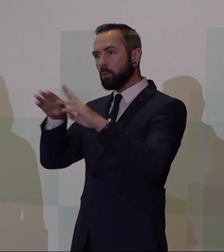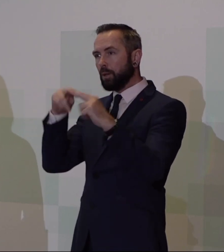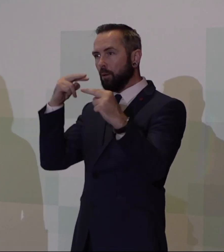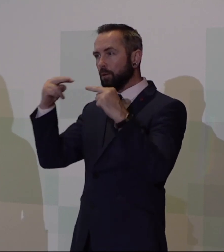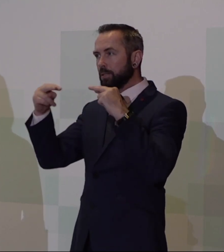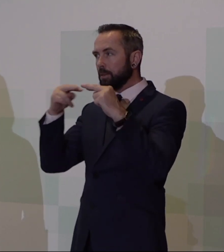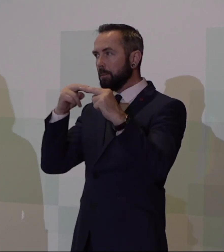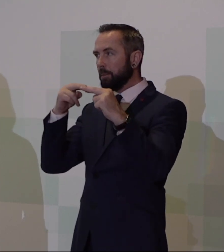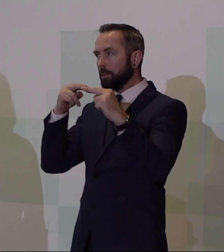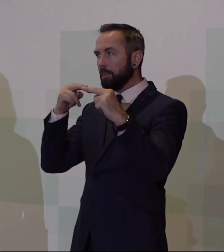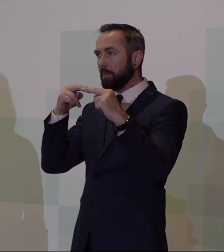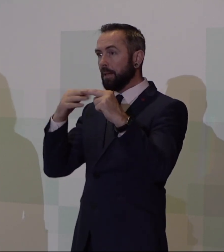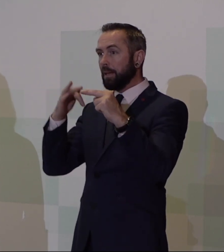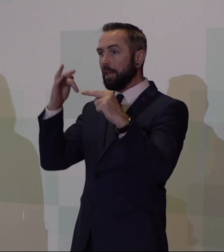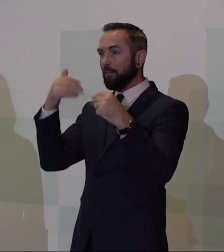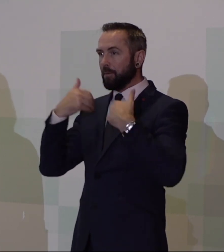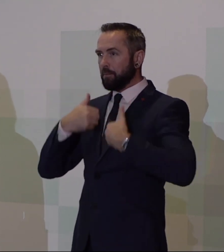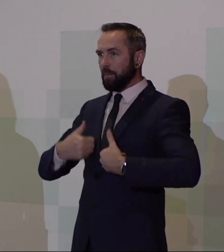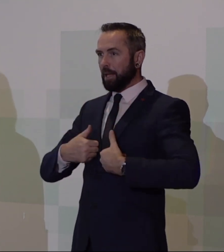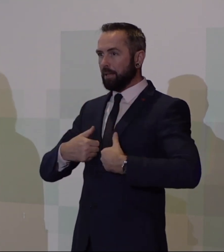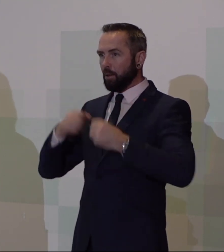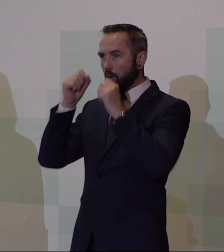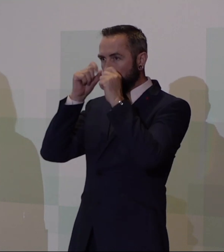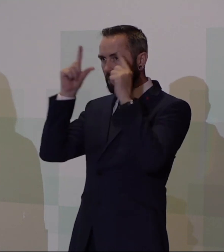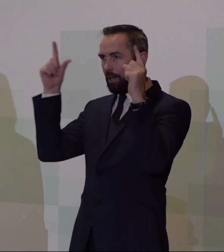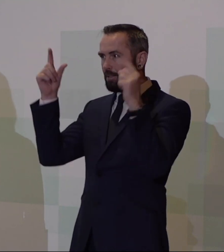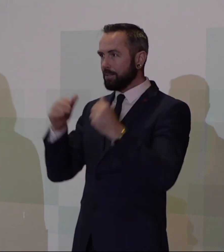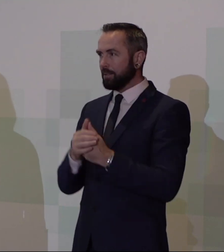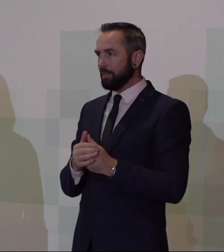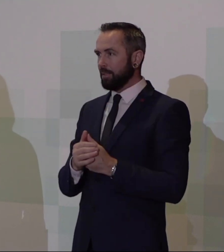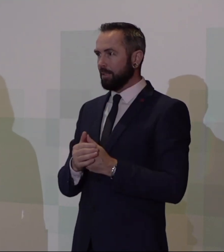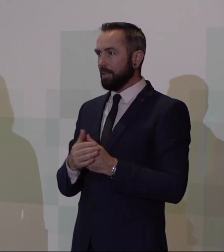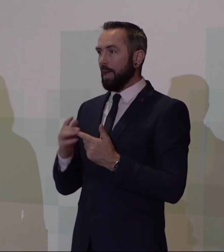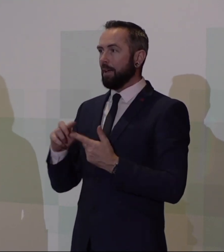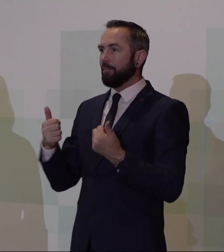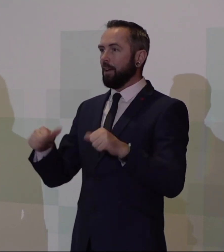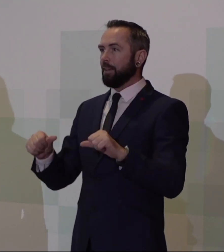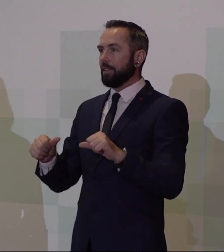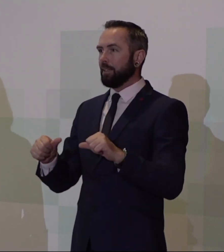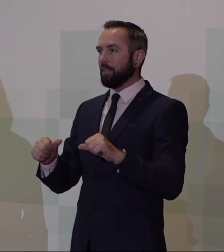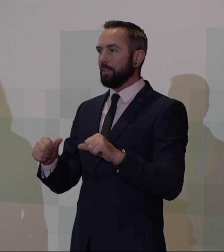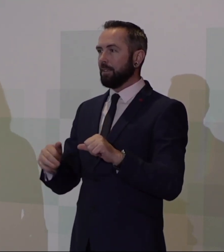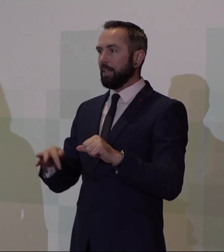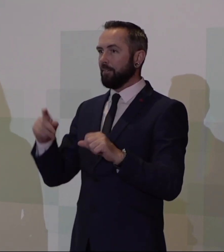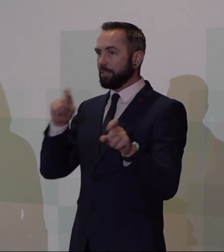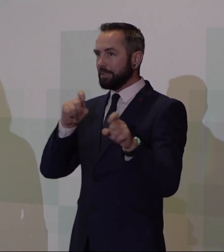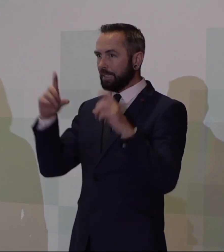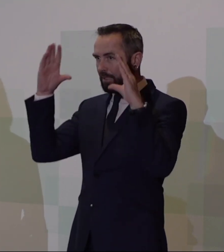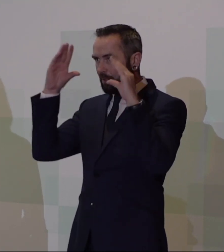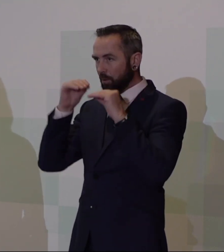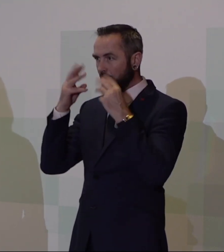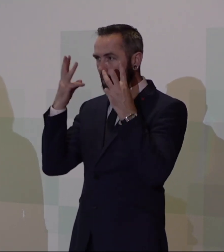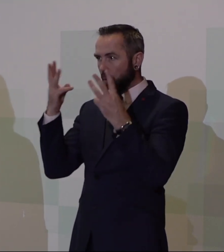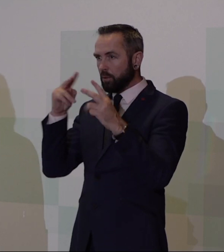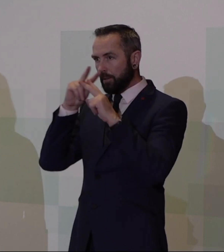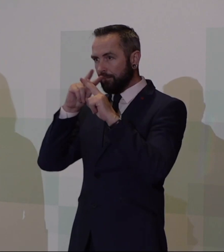autism. If they are male, open your eyes. And finally, if your eyes are still closed, I want